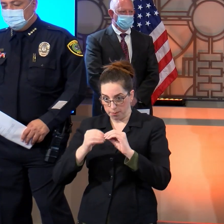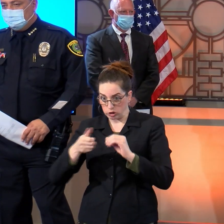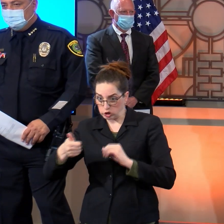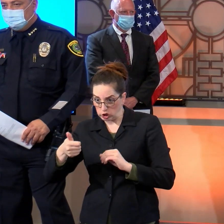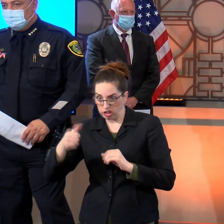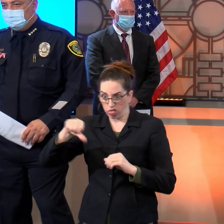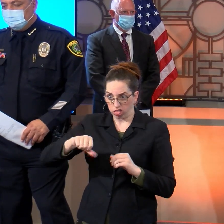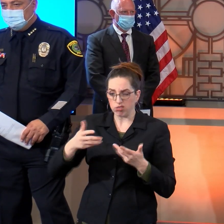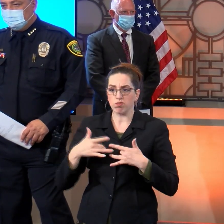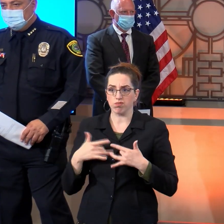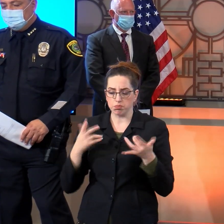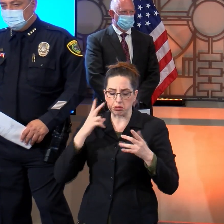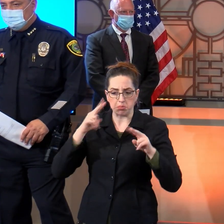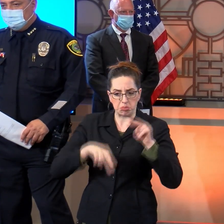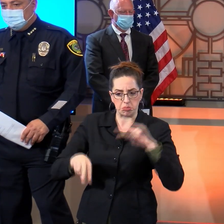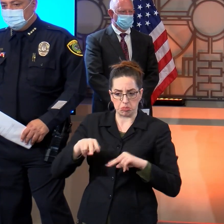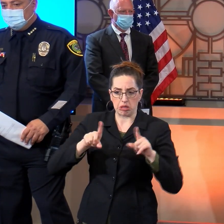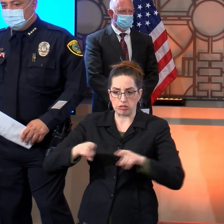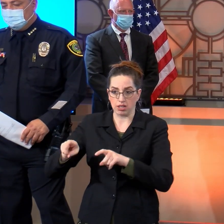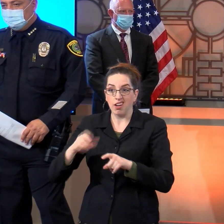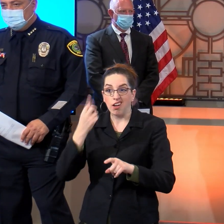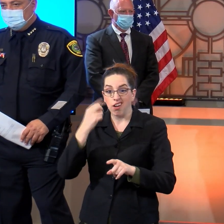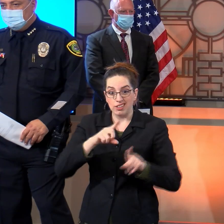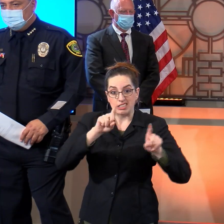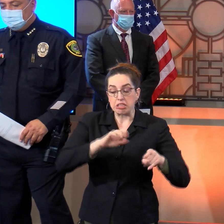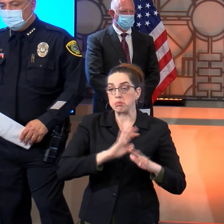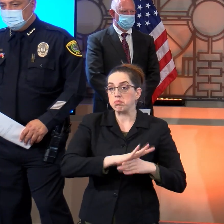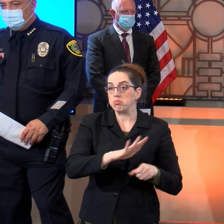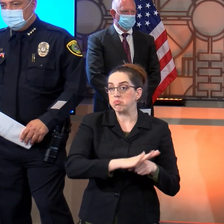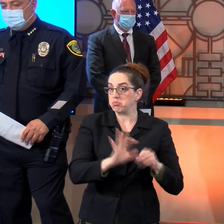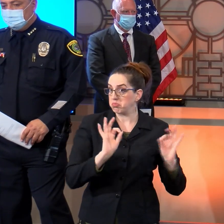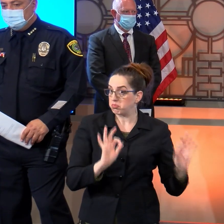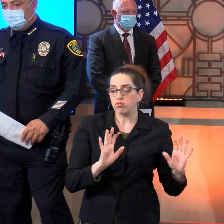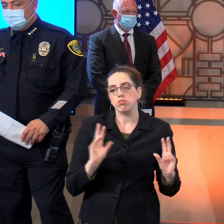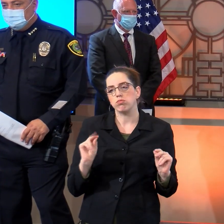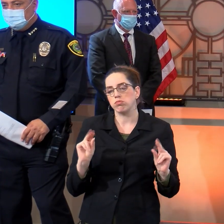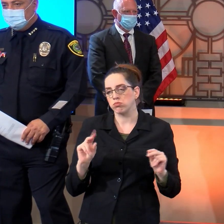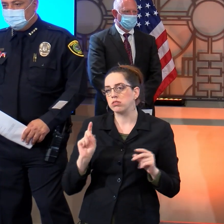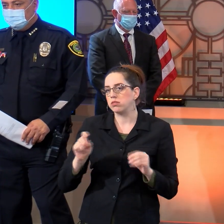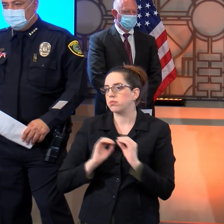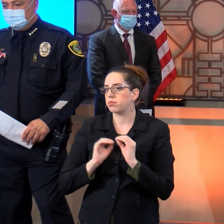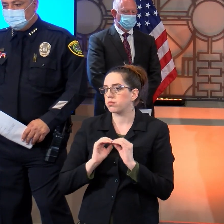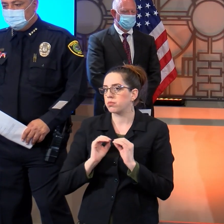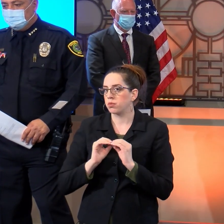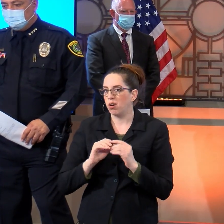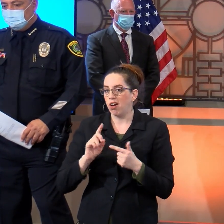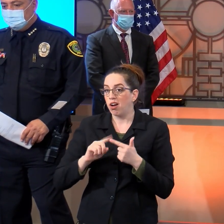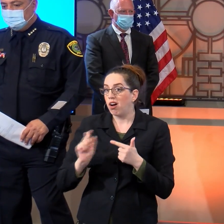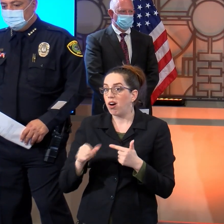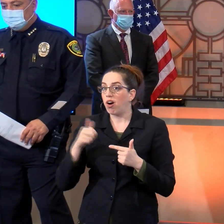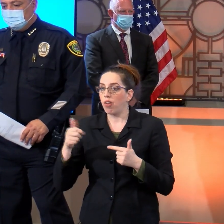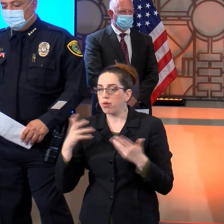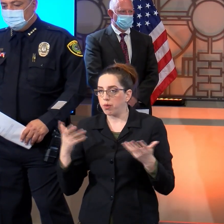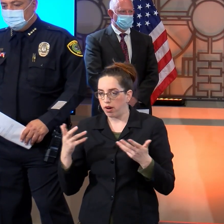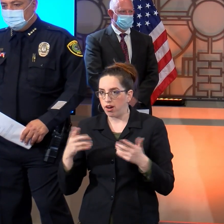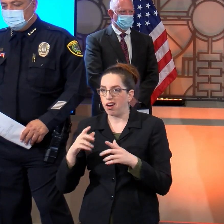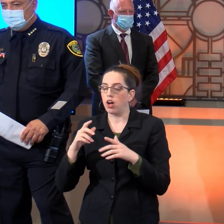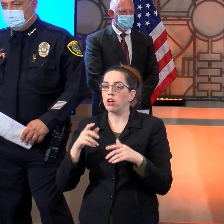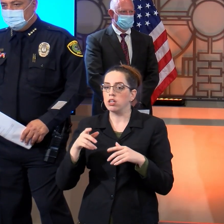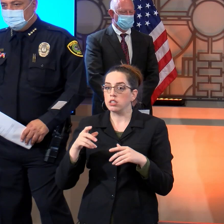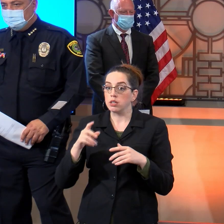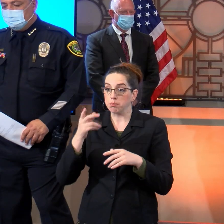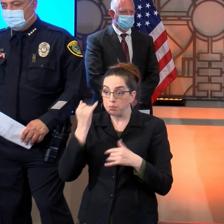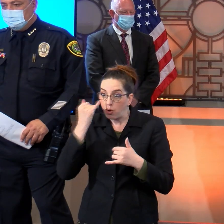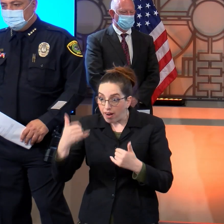way it should. Now, testing alone is not enough. So as you've already heard, the piece that has to be matched with testing is